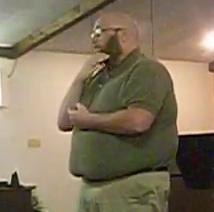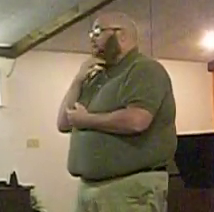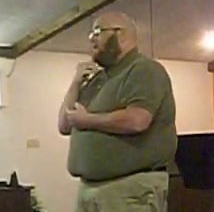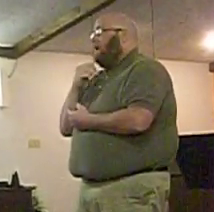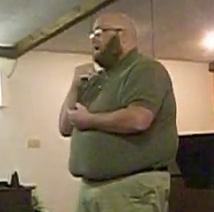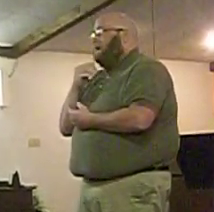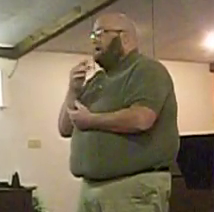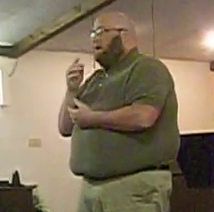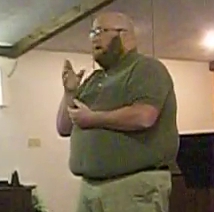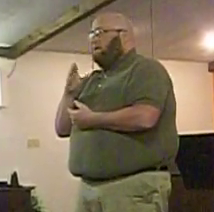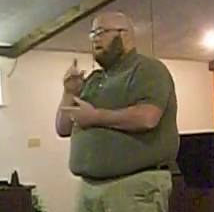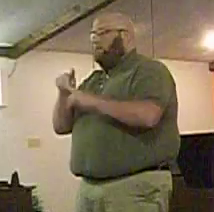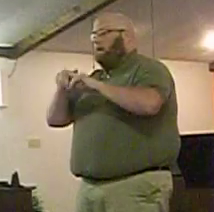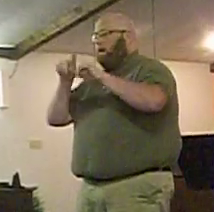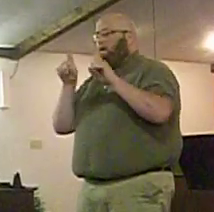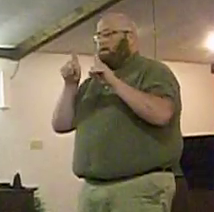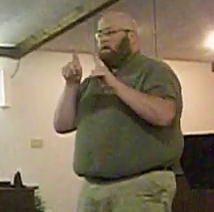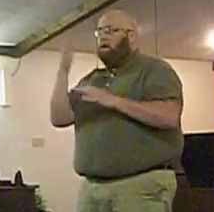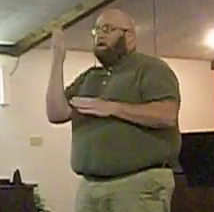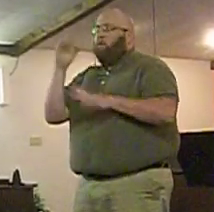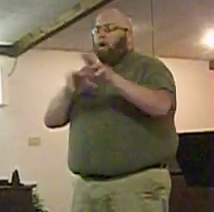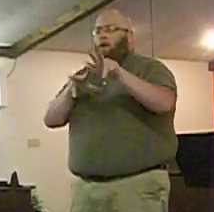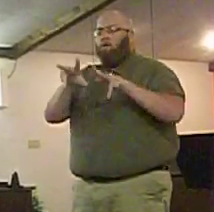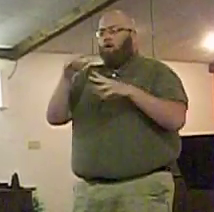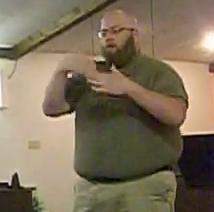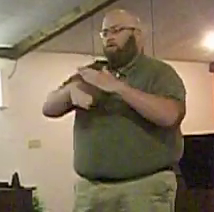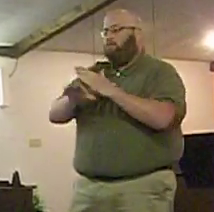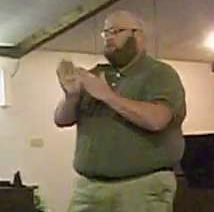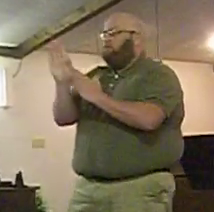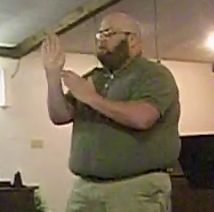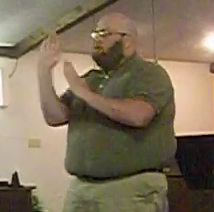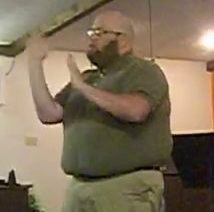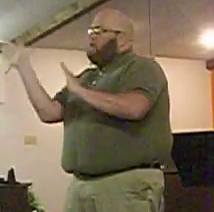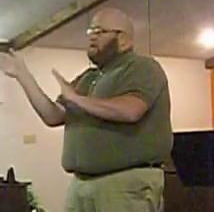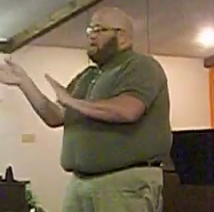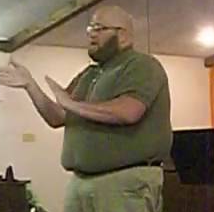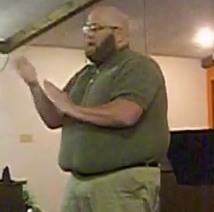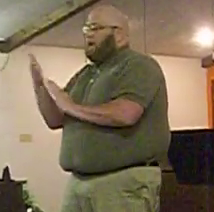But he was walking right through the gate,